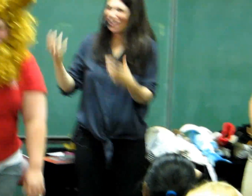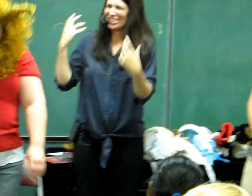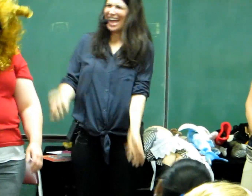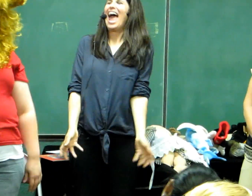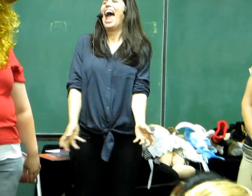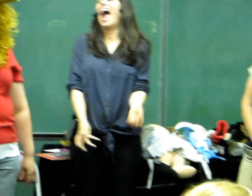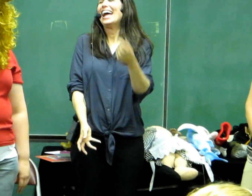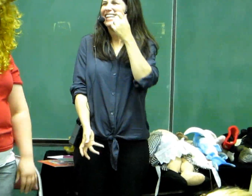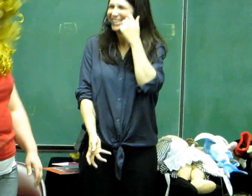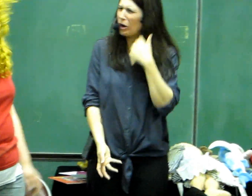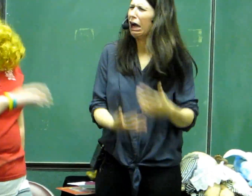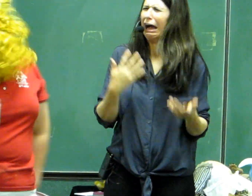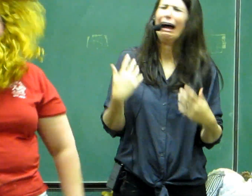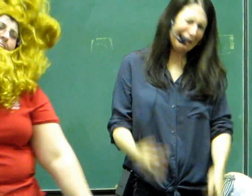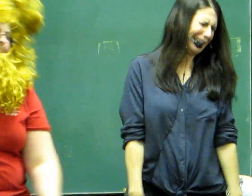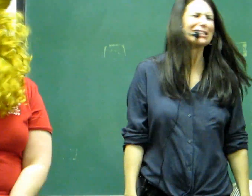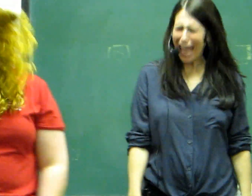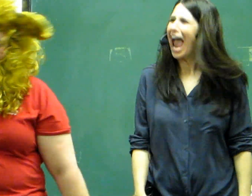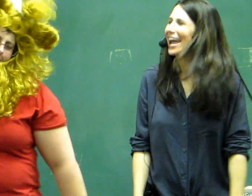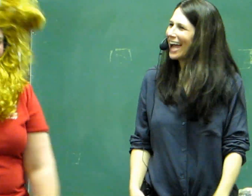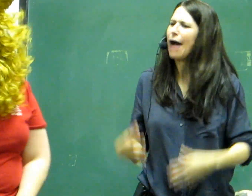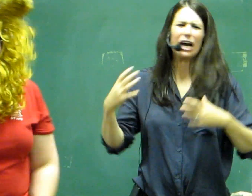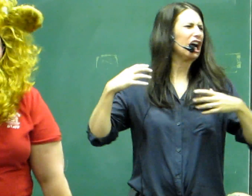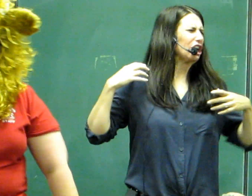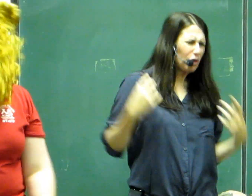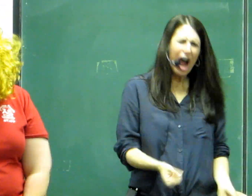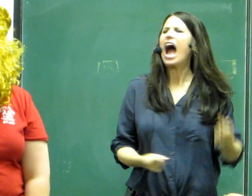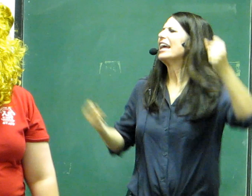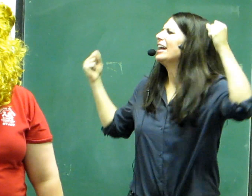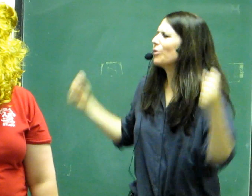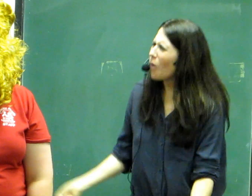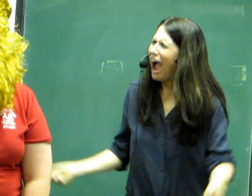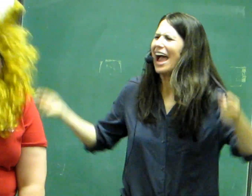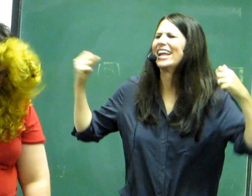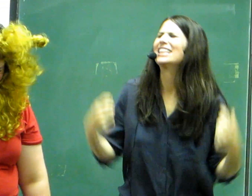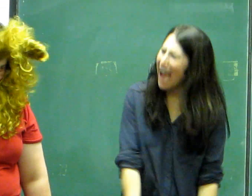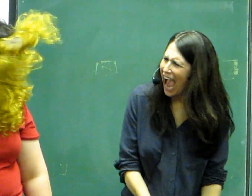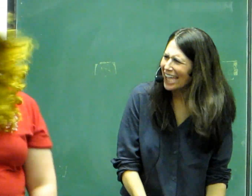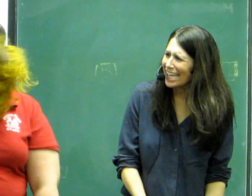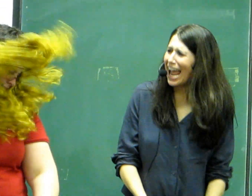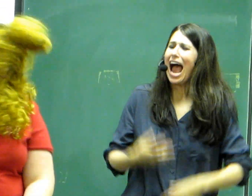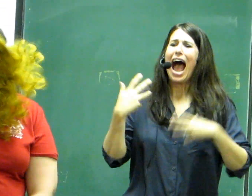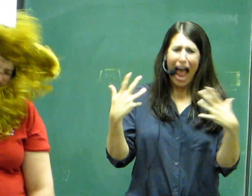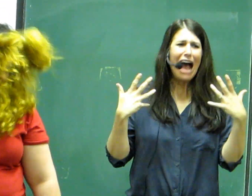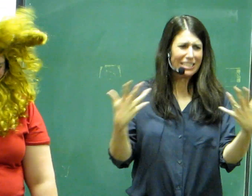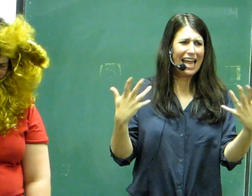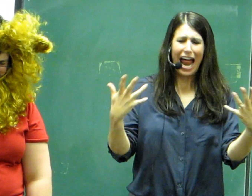little Ted, little Ted. I'm a crying, whining, lion. I have to let it